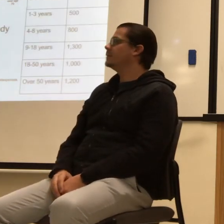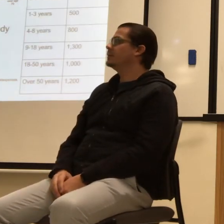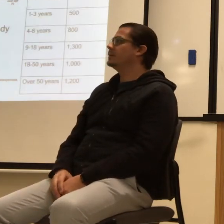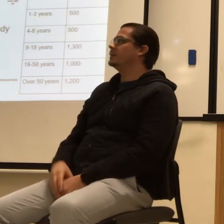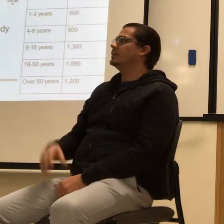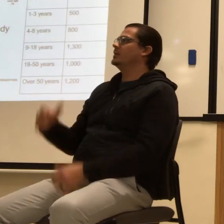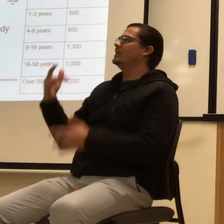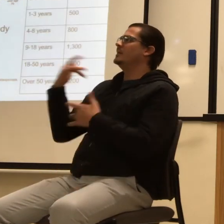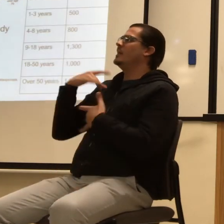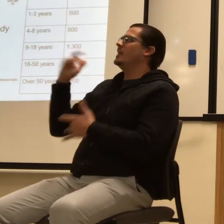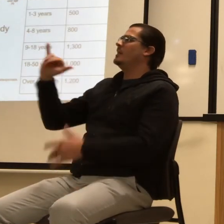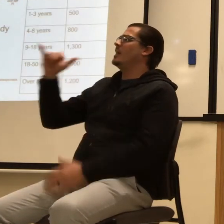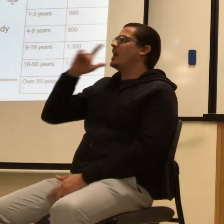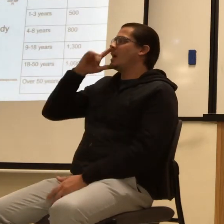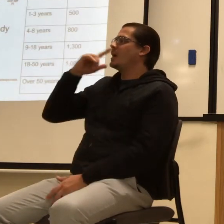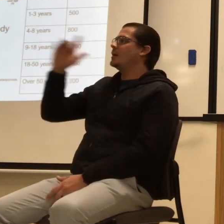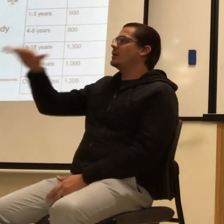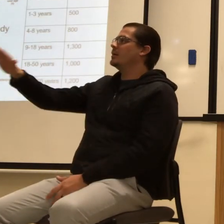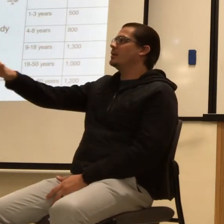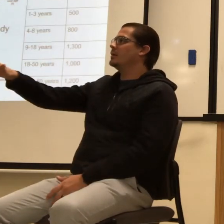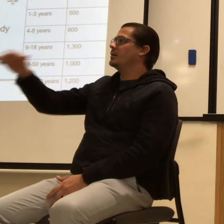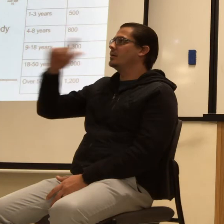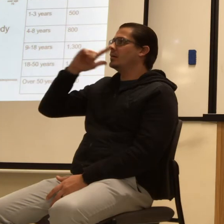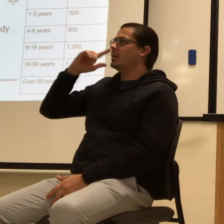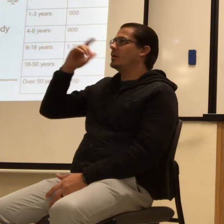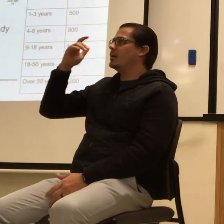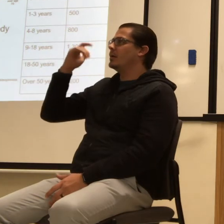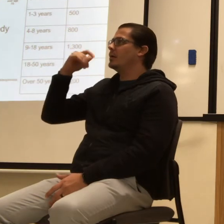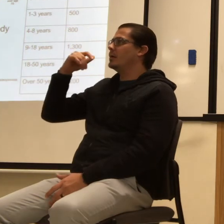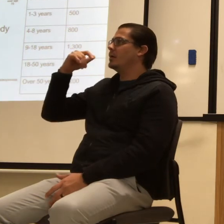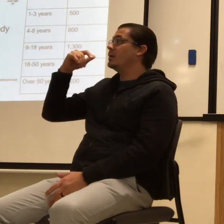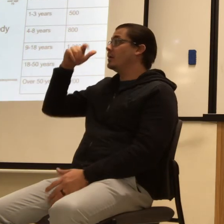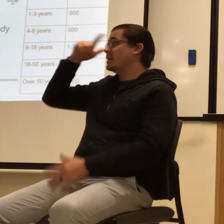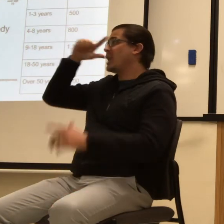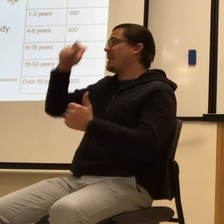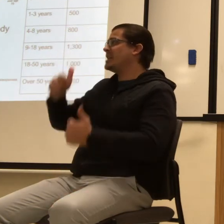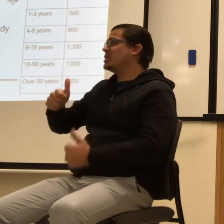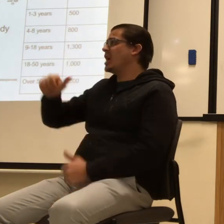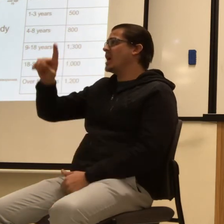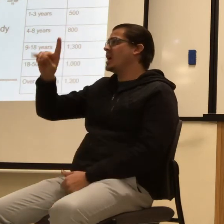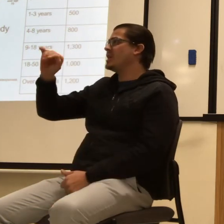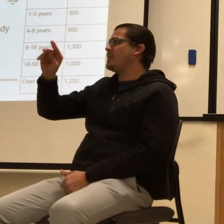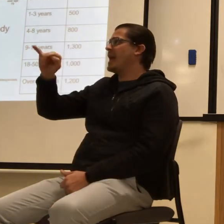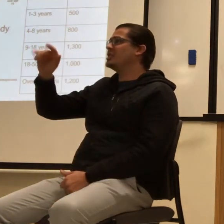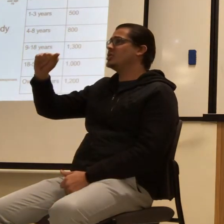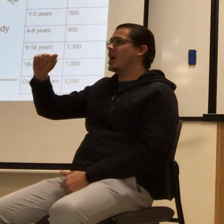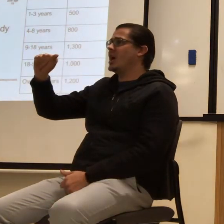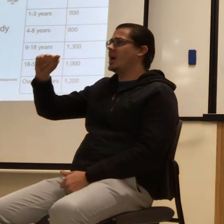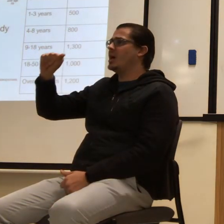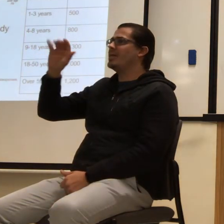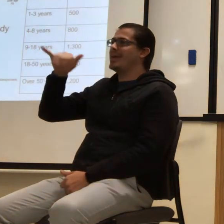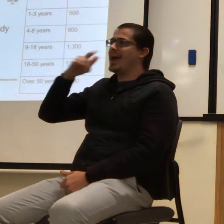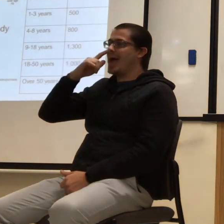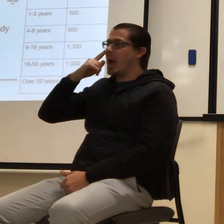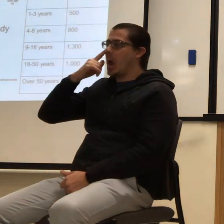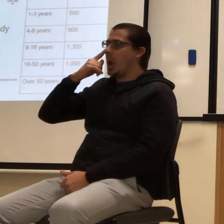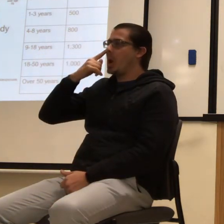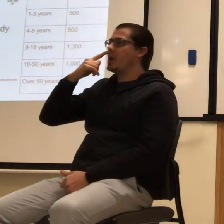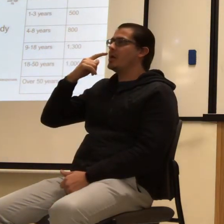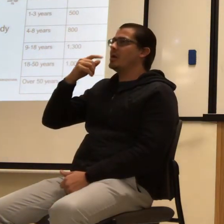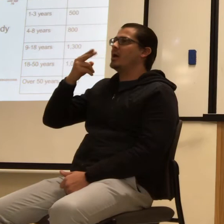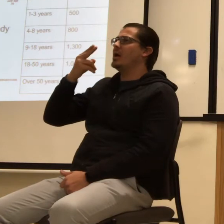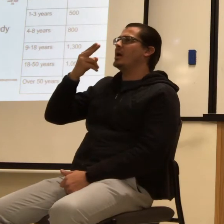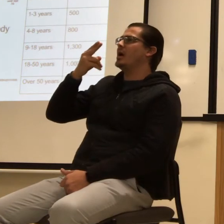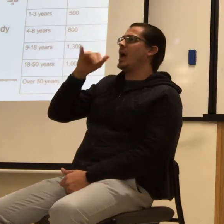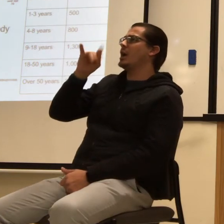More commonly, it's any kind of dementia in the elderly that might cause it. But hydrocephalus definitely would cause a problem.